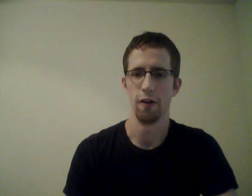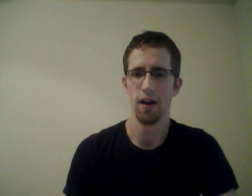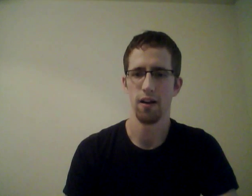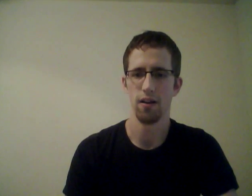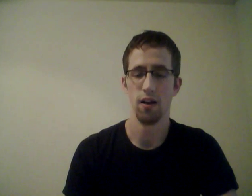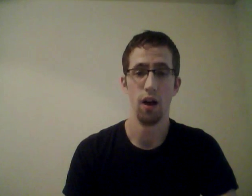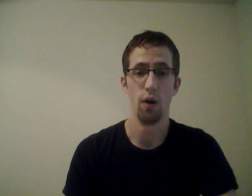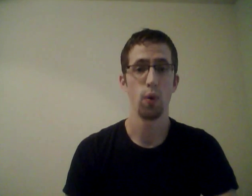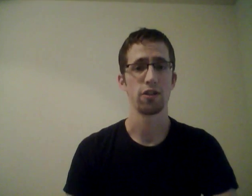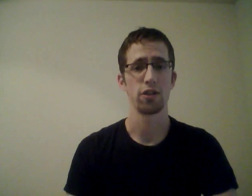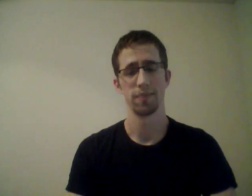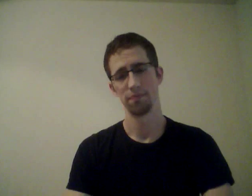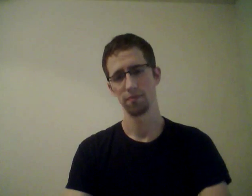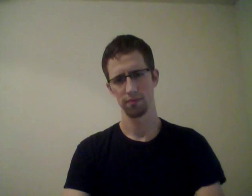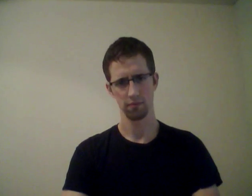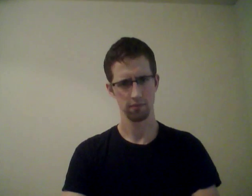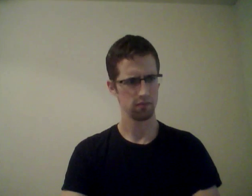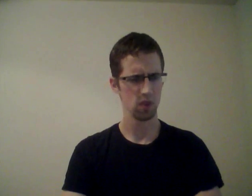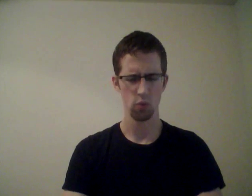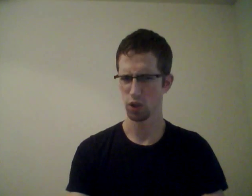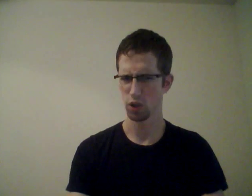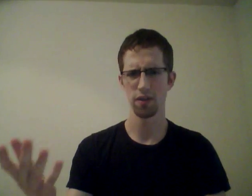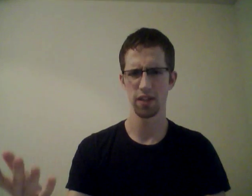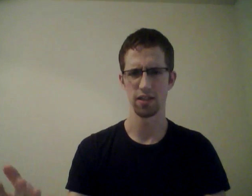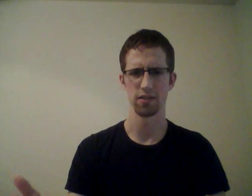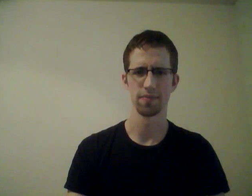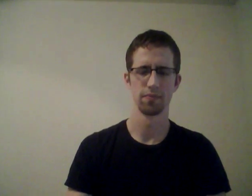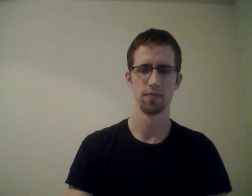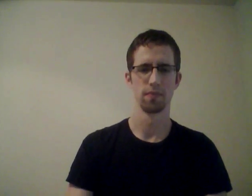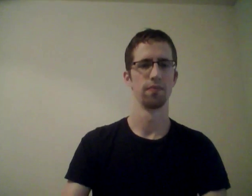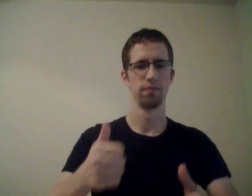Alright. Which? Which one of these?